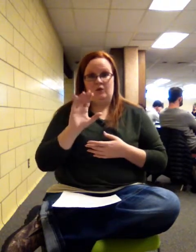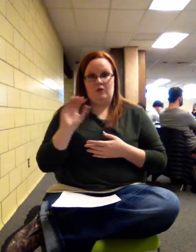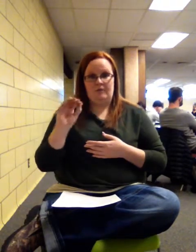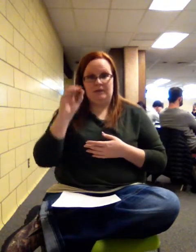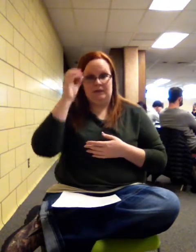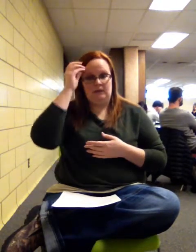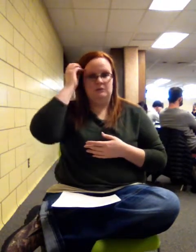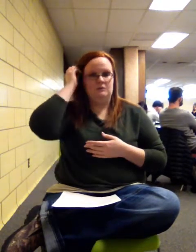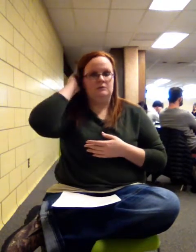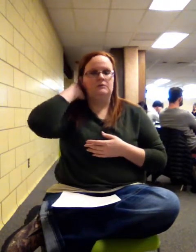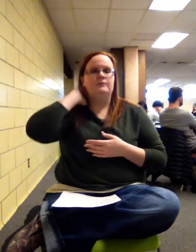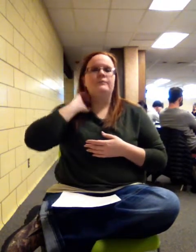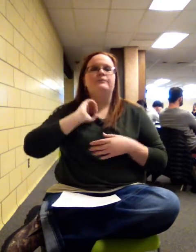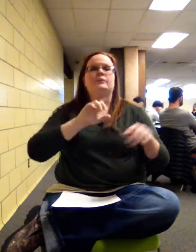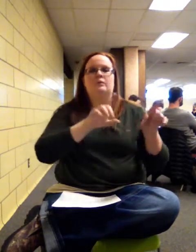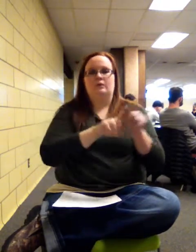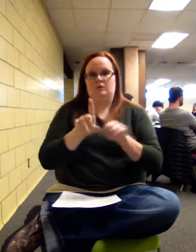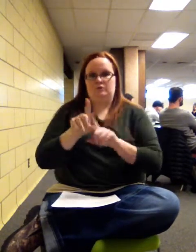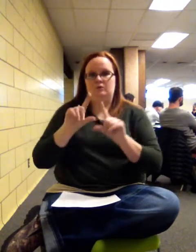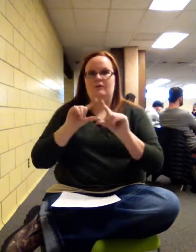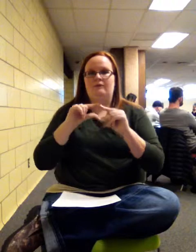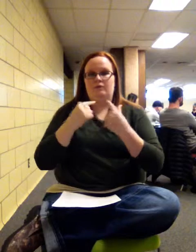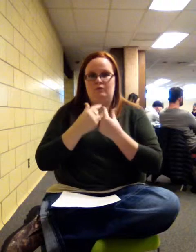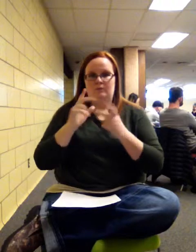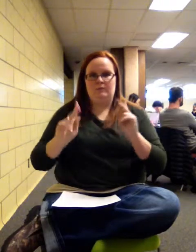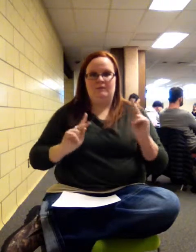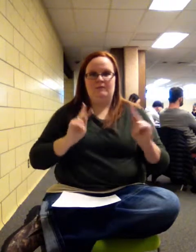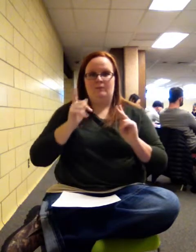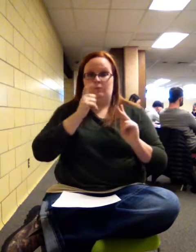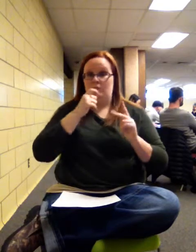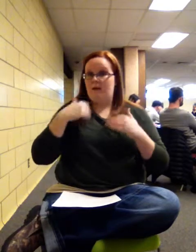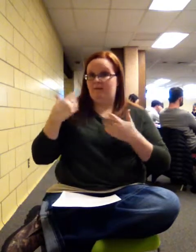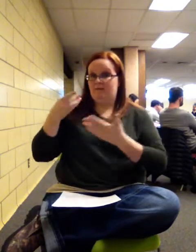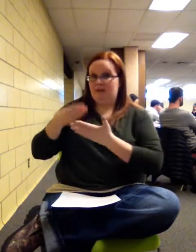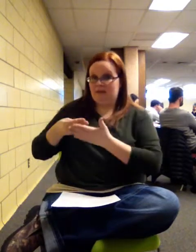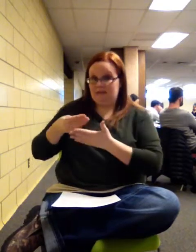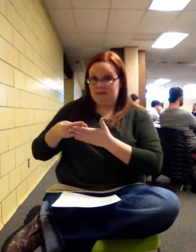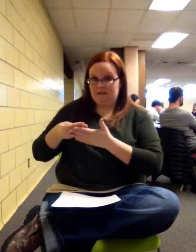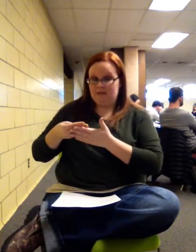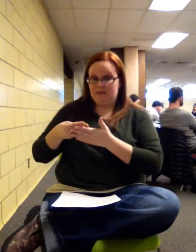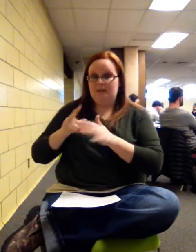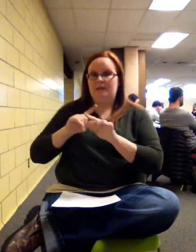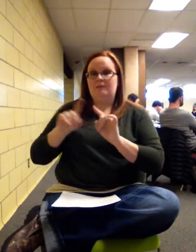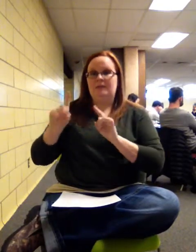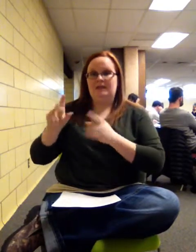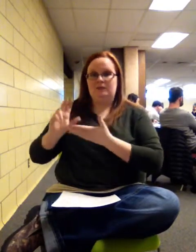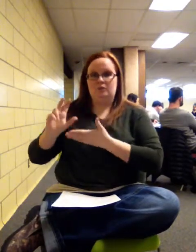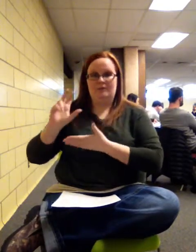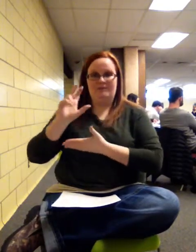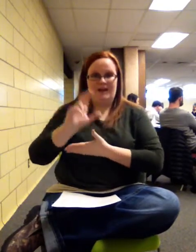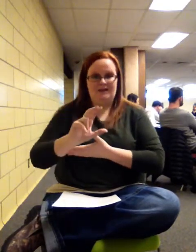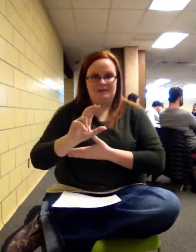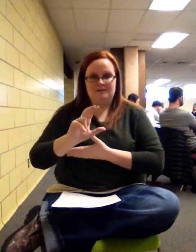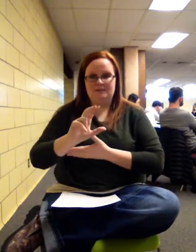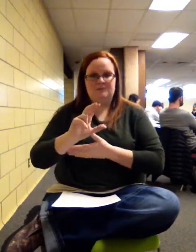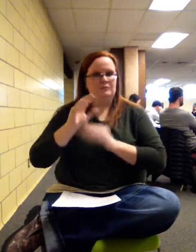then we also have a group of people then that have money that they need to invest, but they don't have any really great